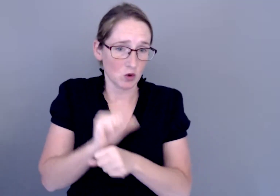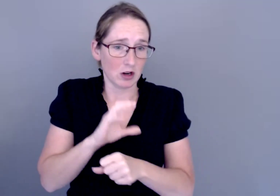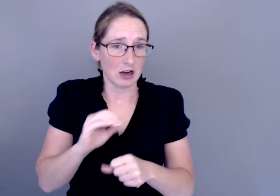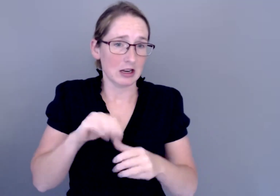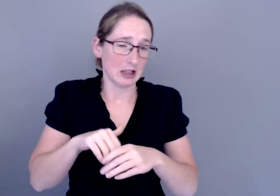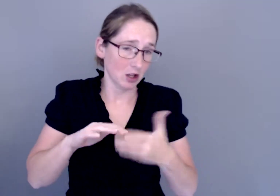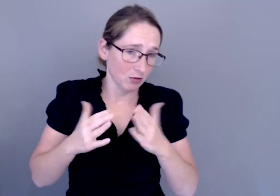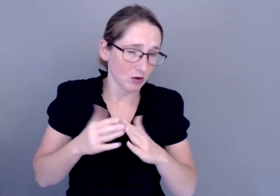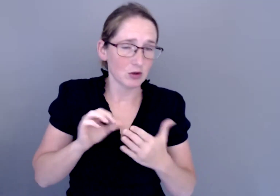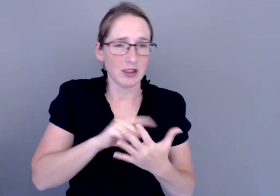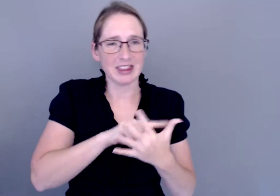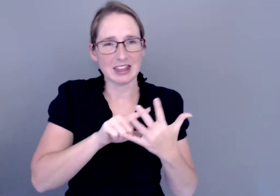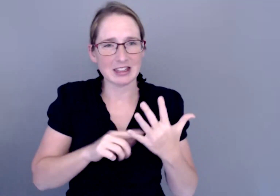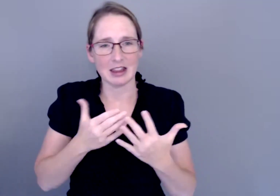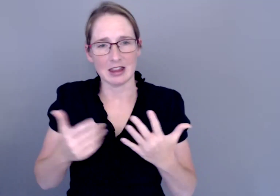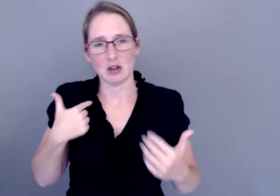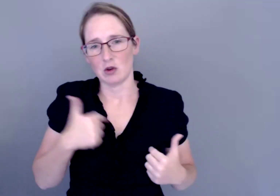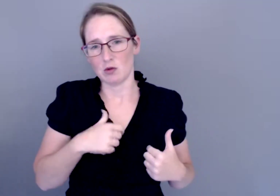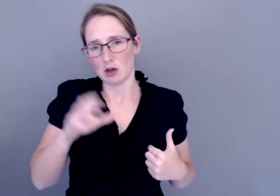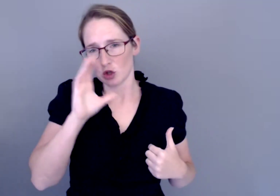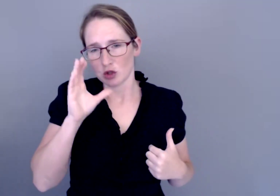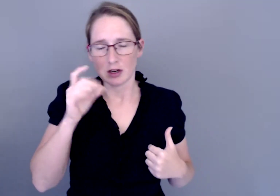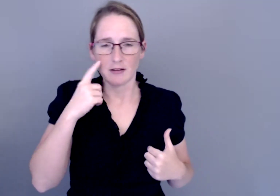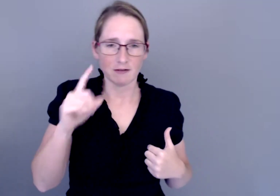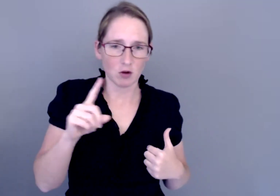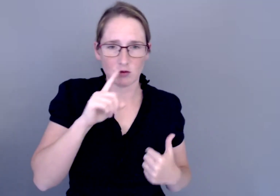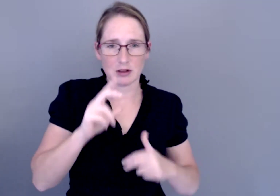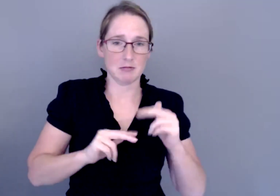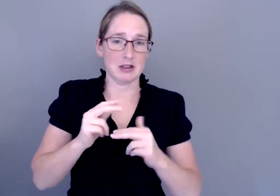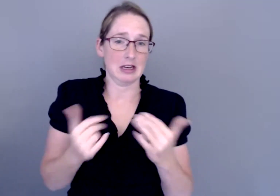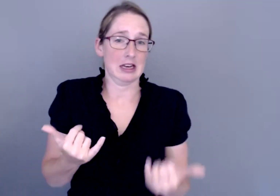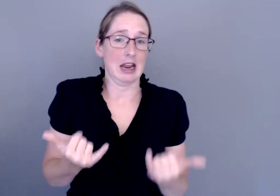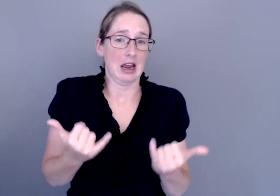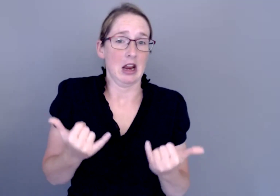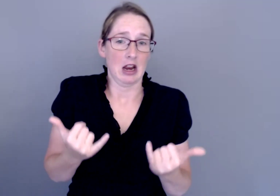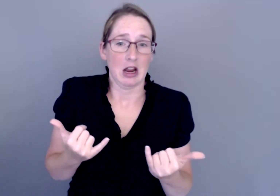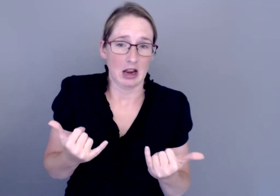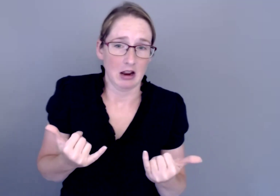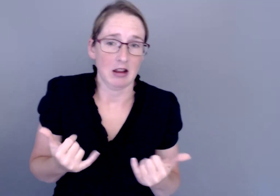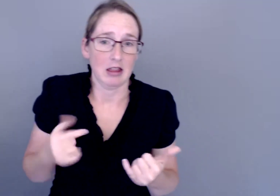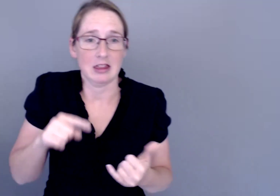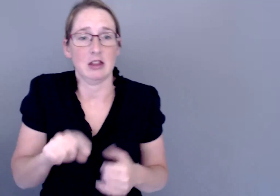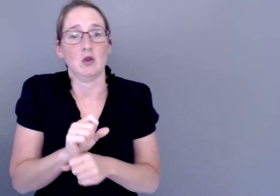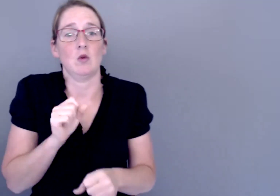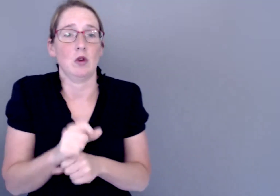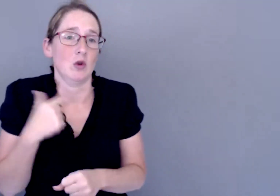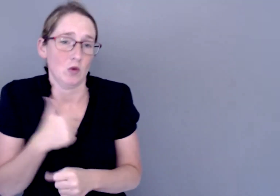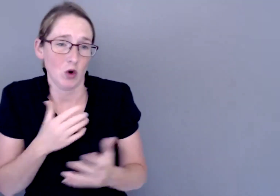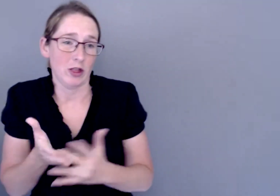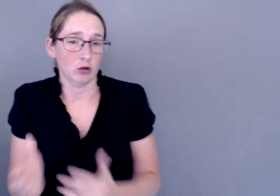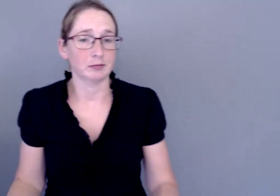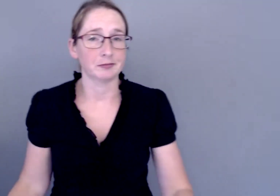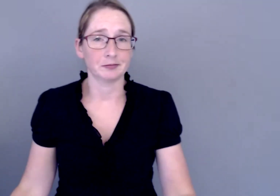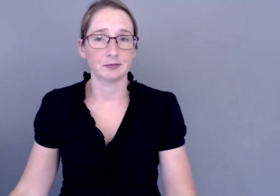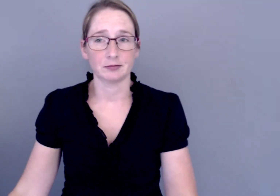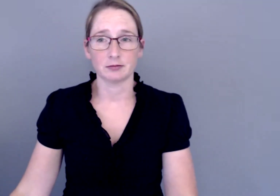community. So these are the things that we're seeking to build right now. And this is the work that we're moving through.